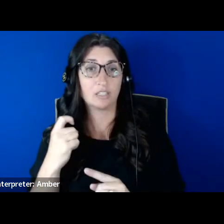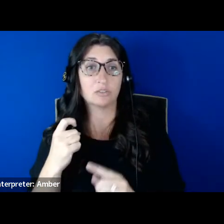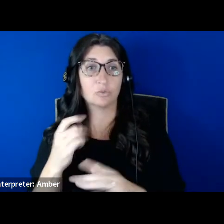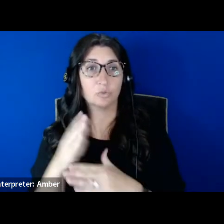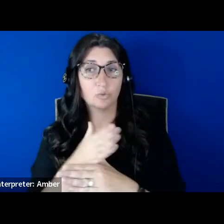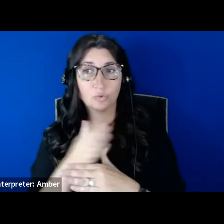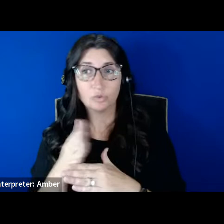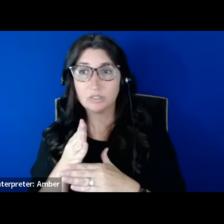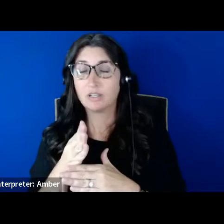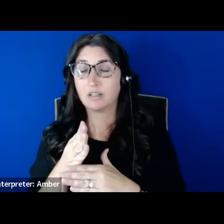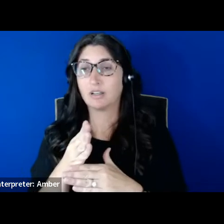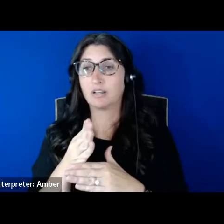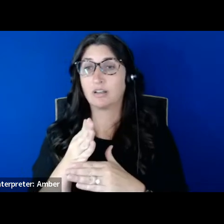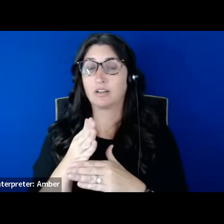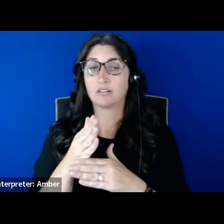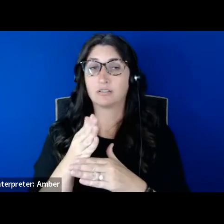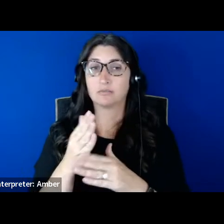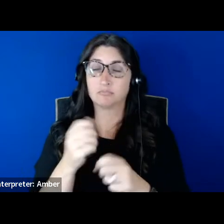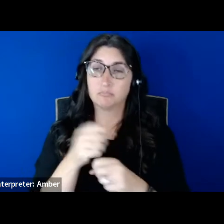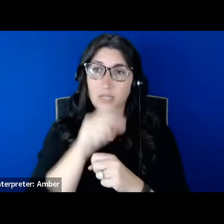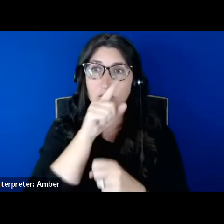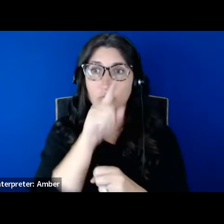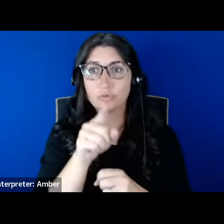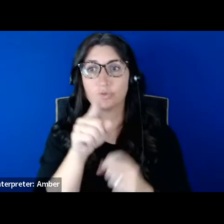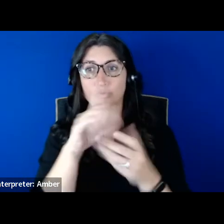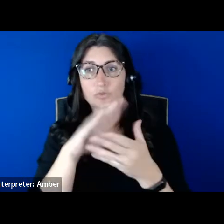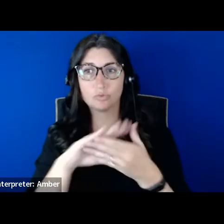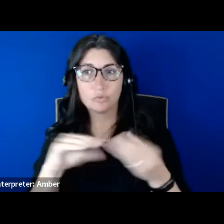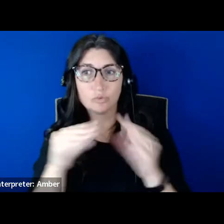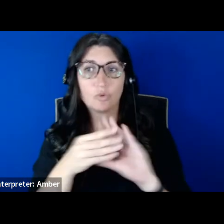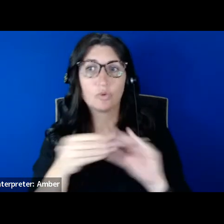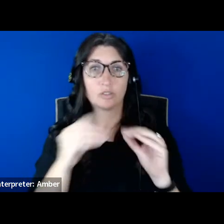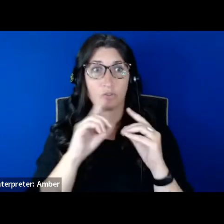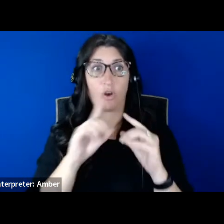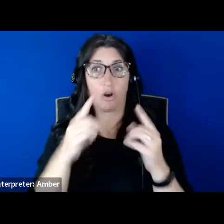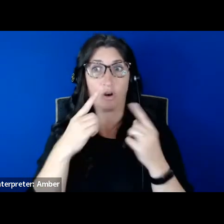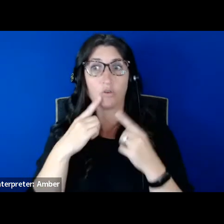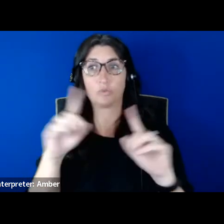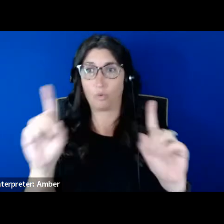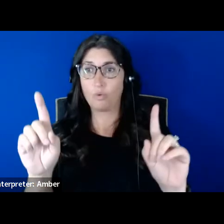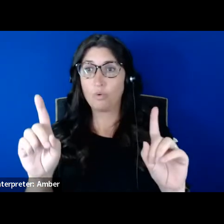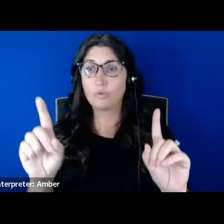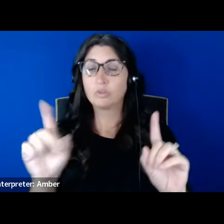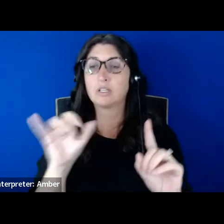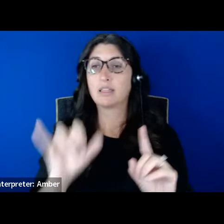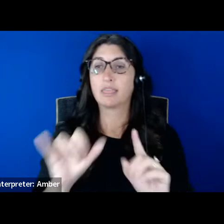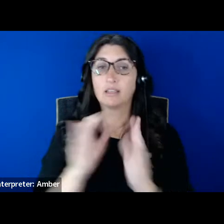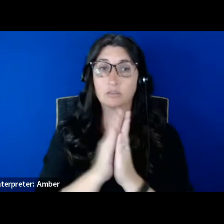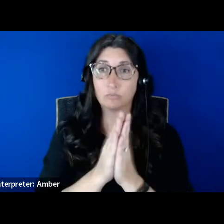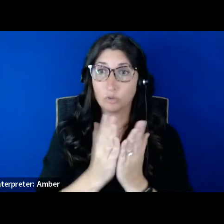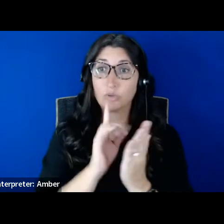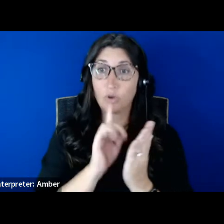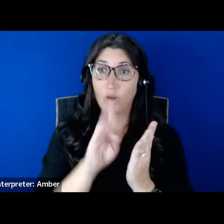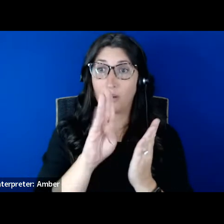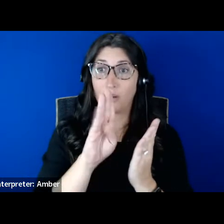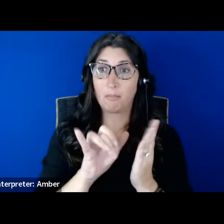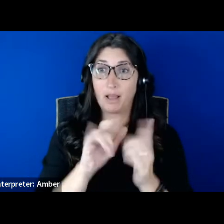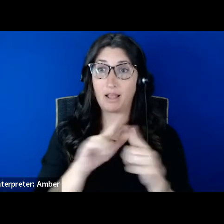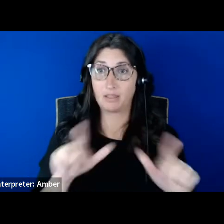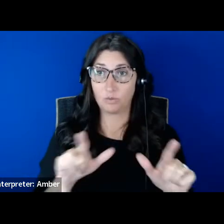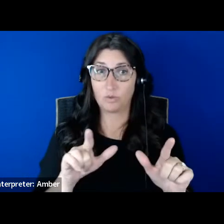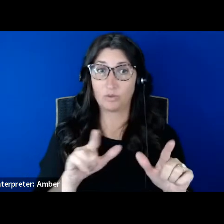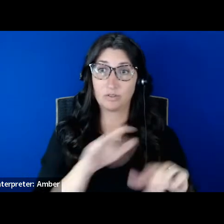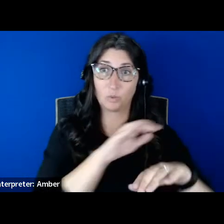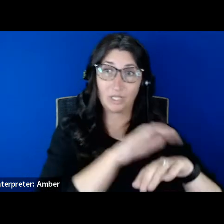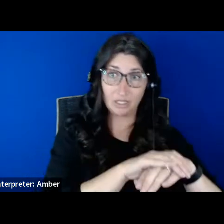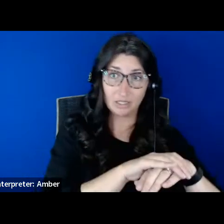of making sure that the stories are told. And these books are bilingual, so they're both English and in Tongan.